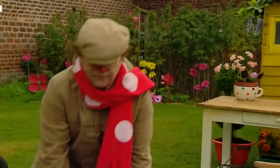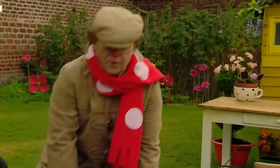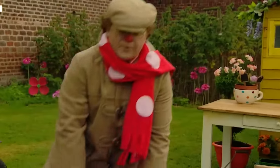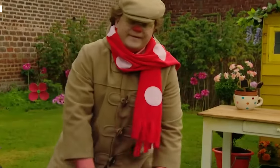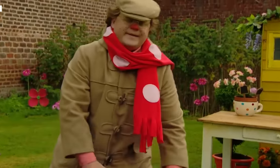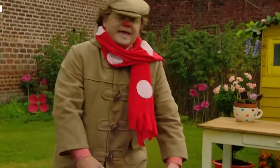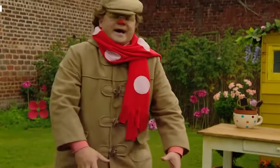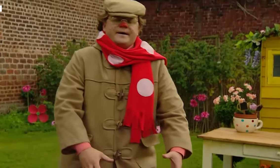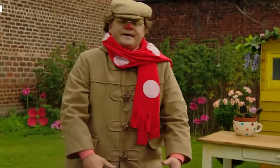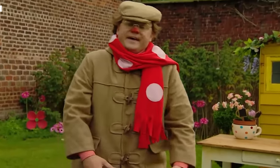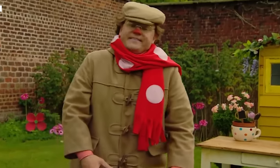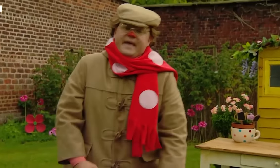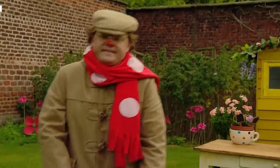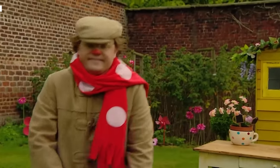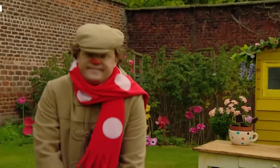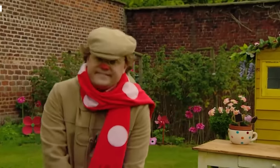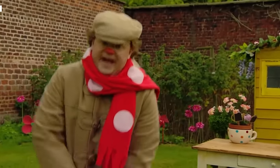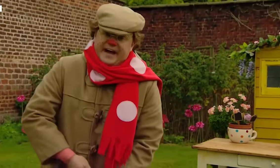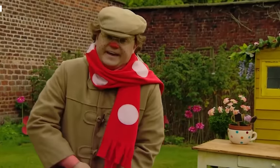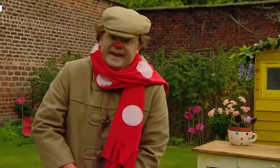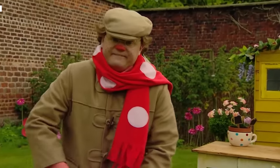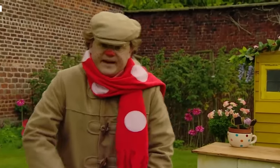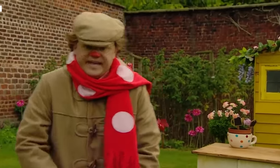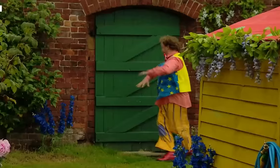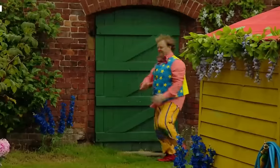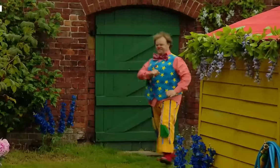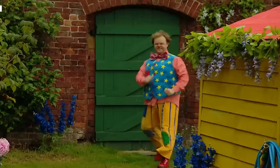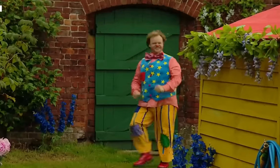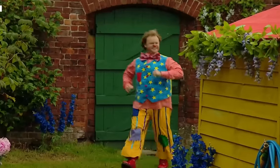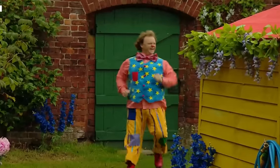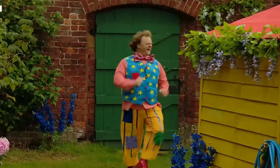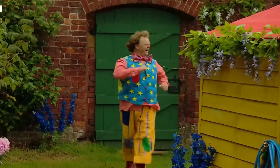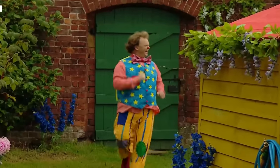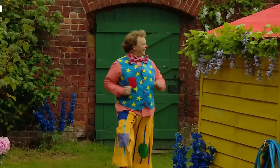Yeah! Oh, dear. They're stuck. Wait.